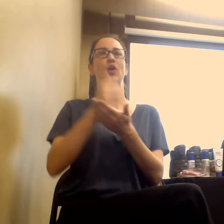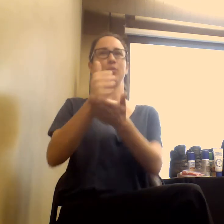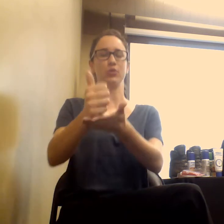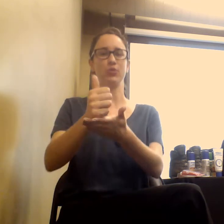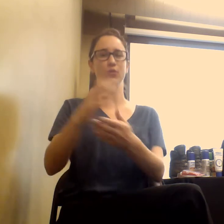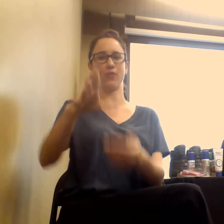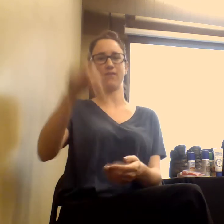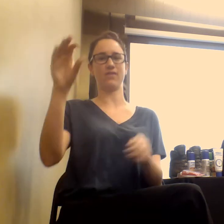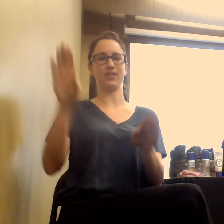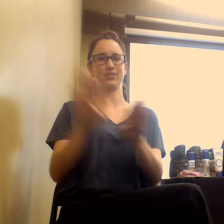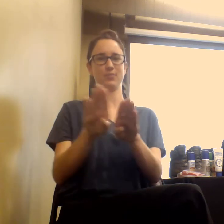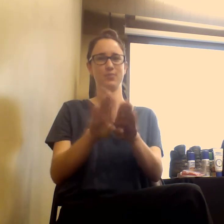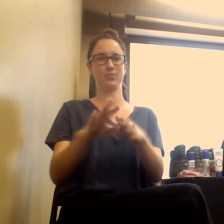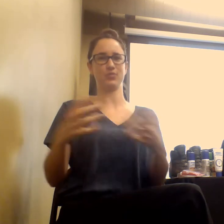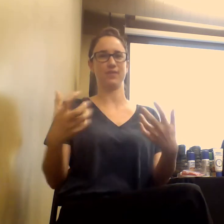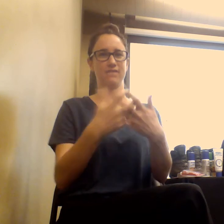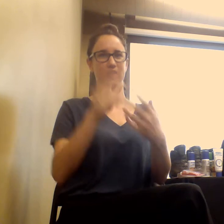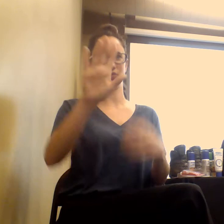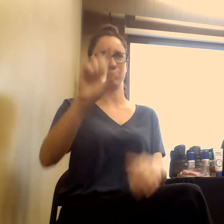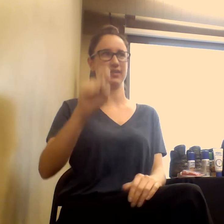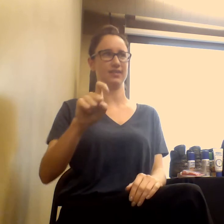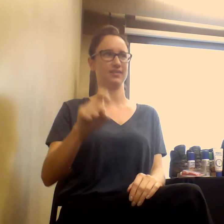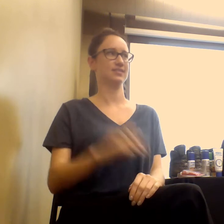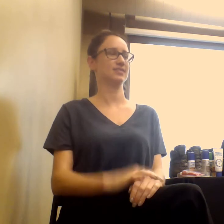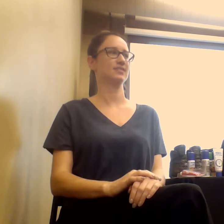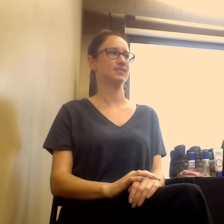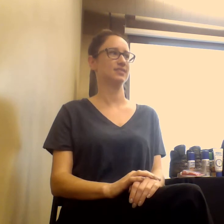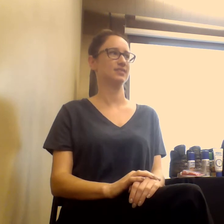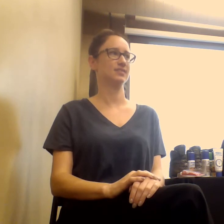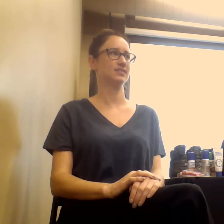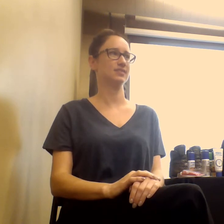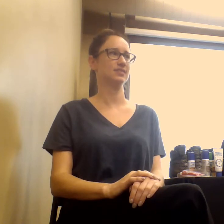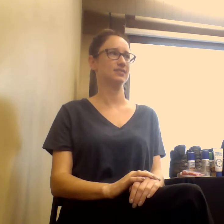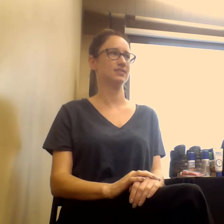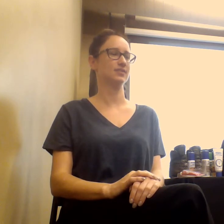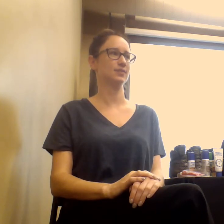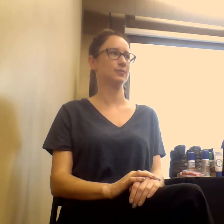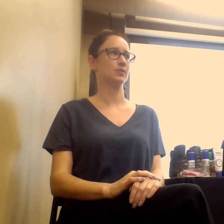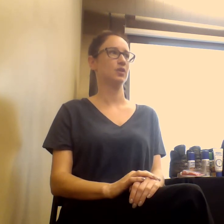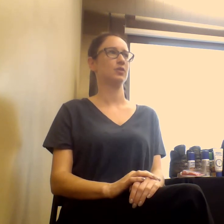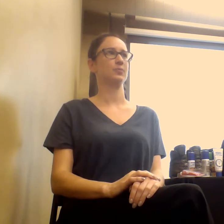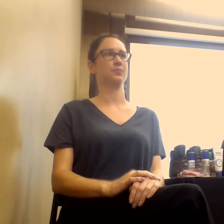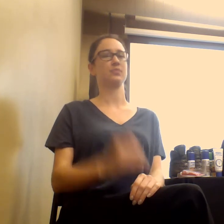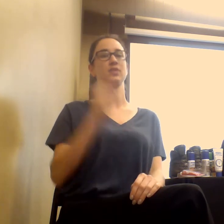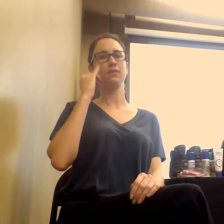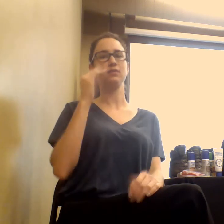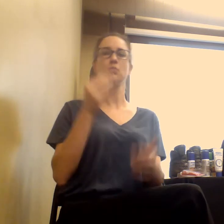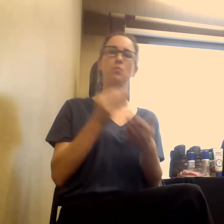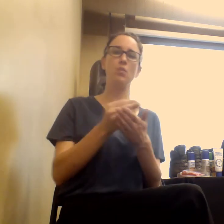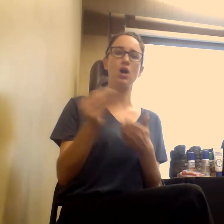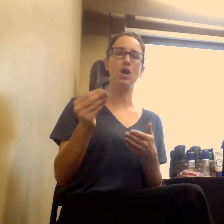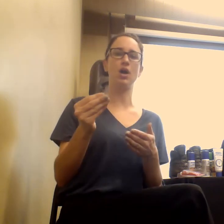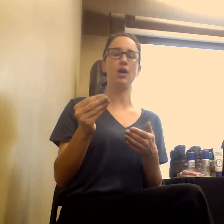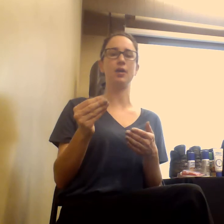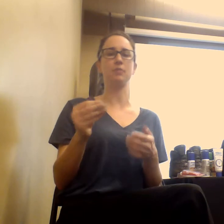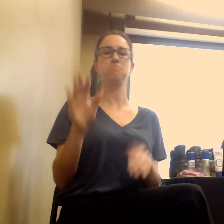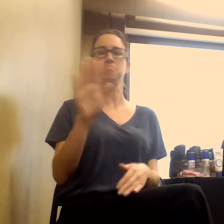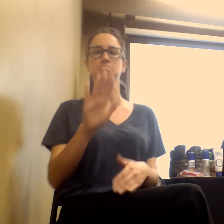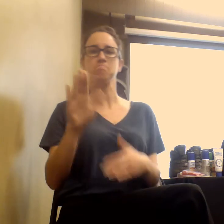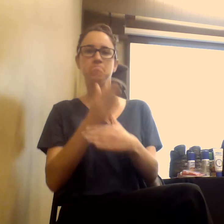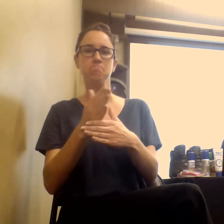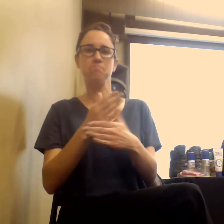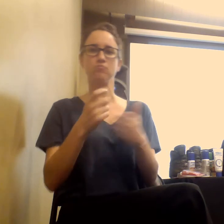this class, okay? Because no matter what you end up with, whether you end up with a medium end boot, a high end boot,